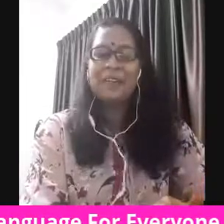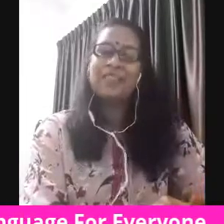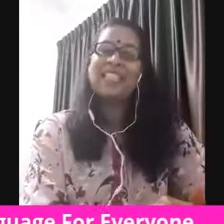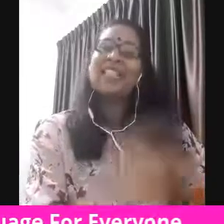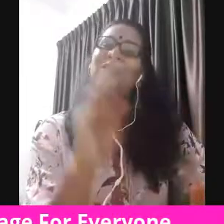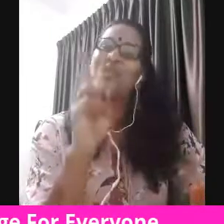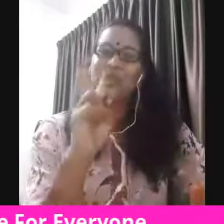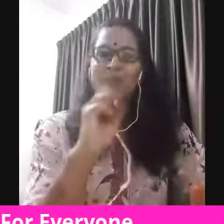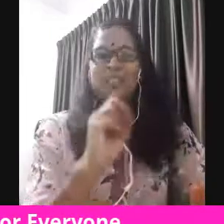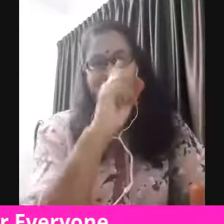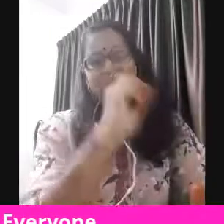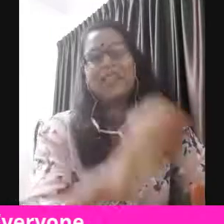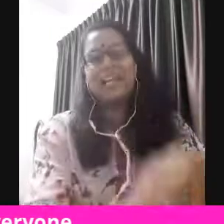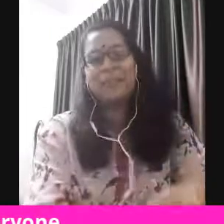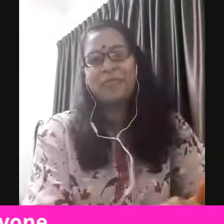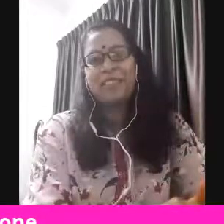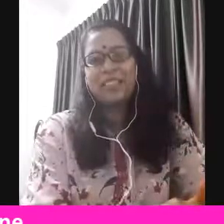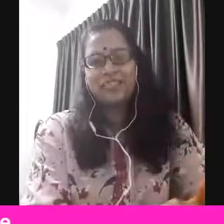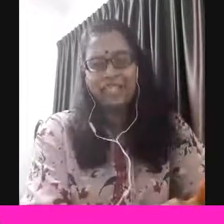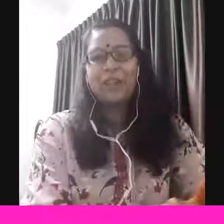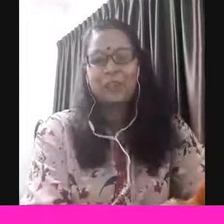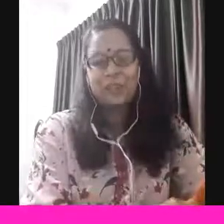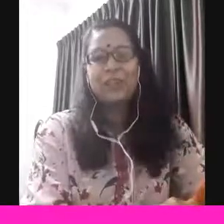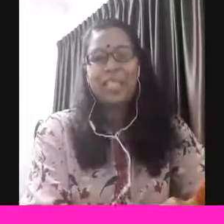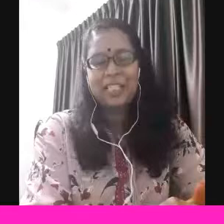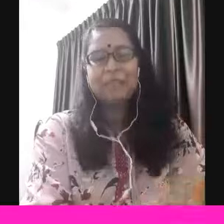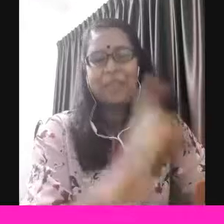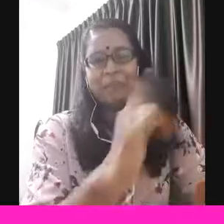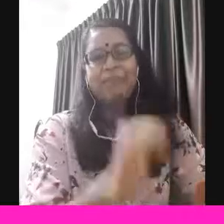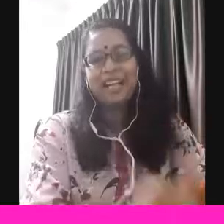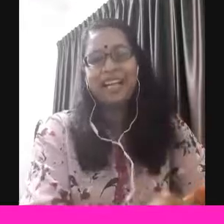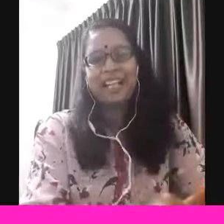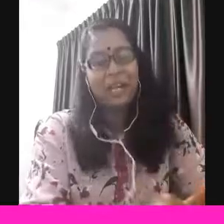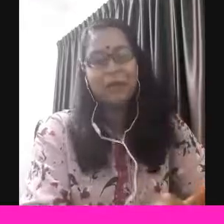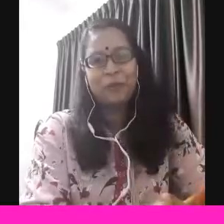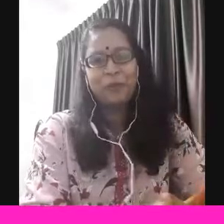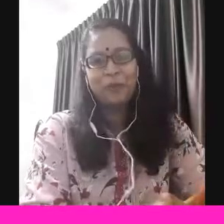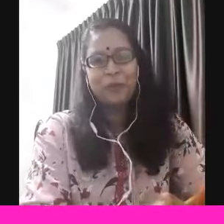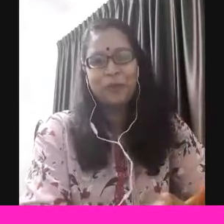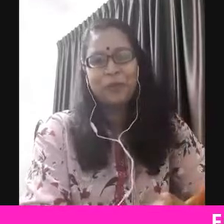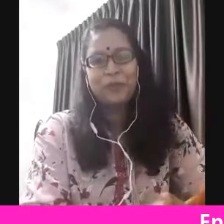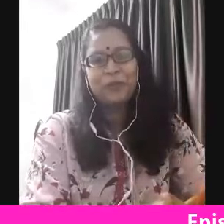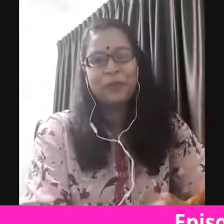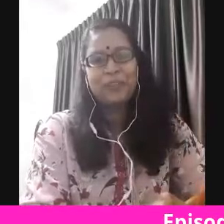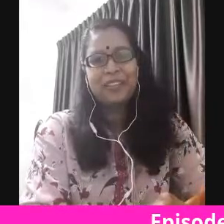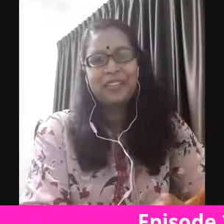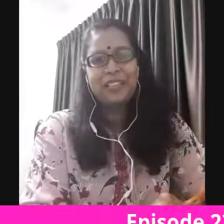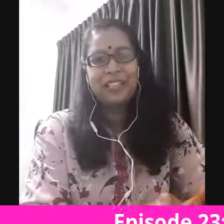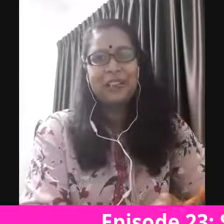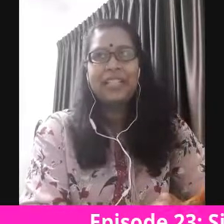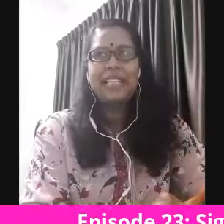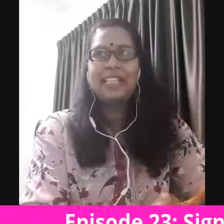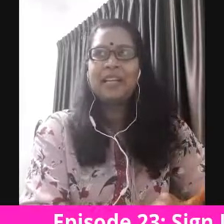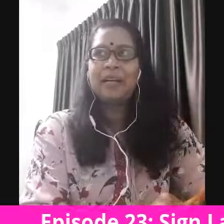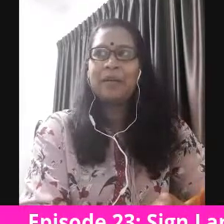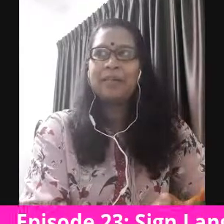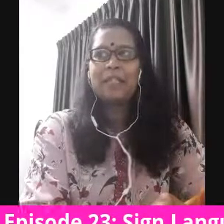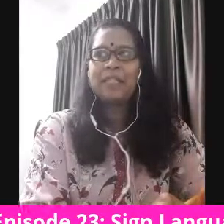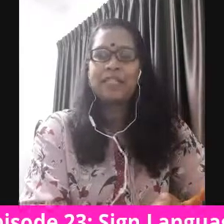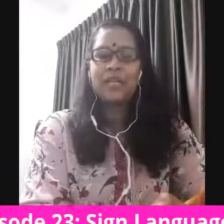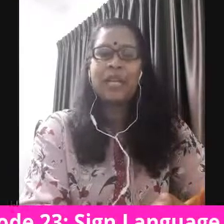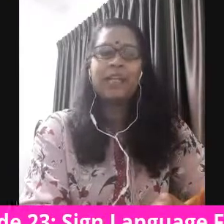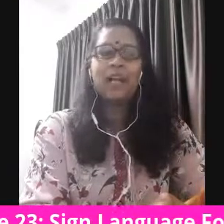last year, we sent 2 students to there. So they are continue their STPM now. Mhm. I So Okay, that's see.